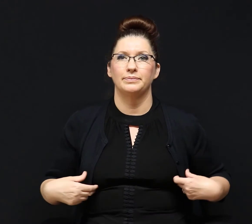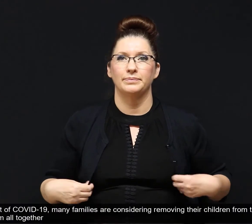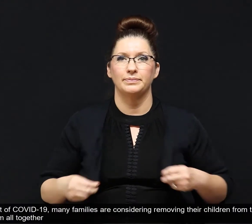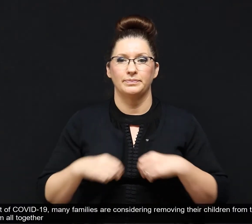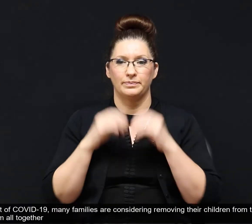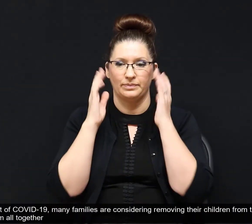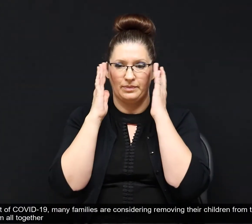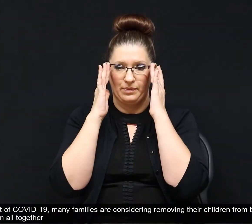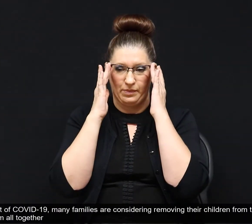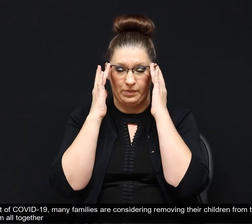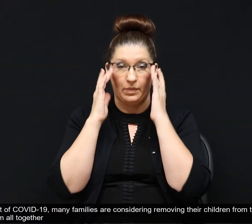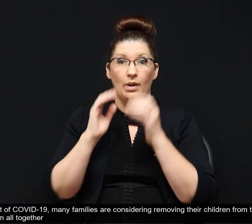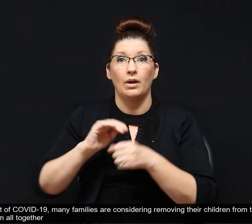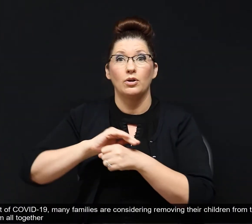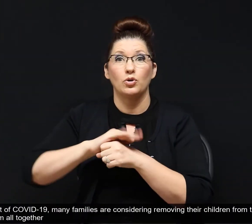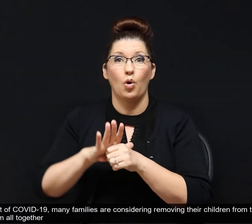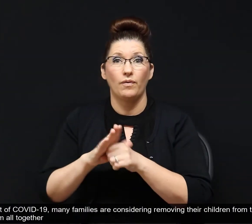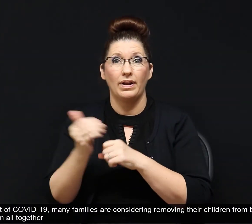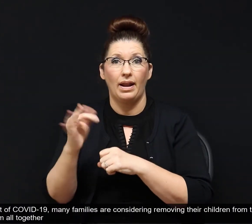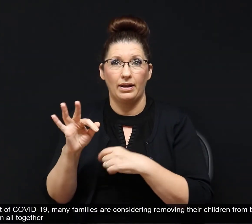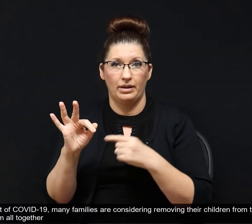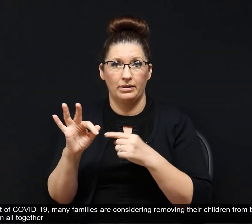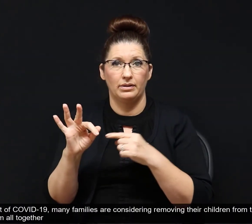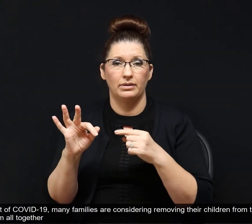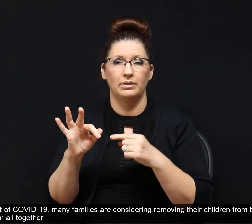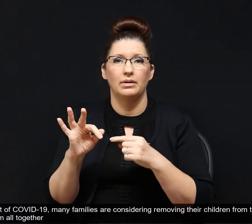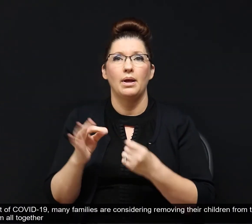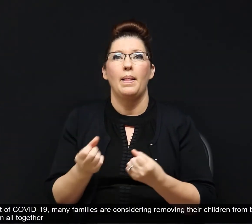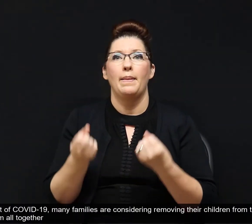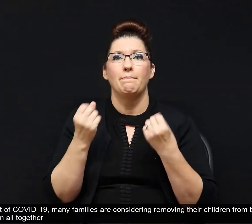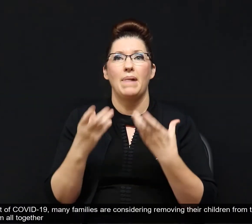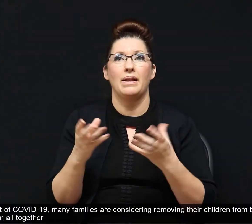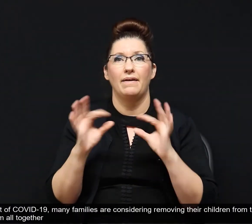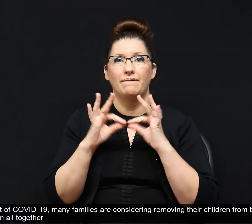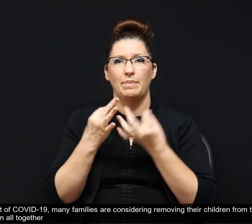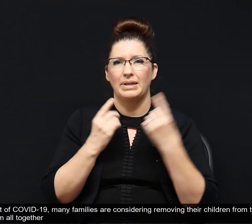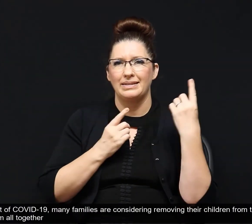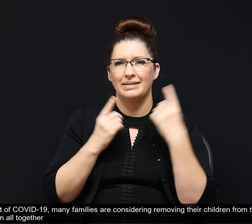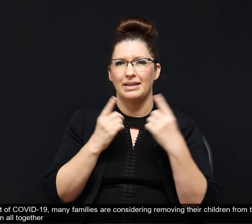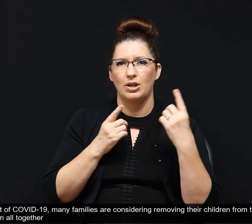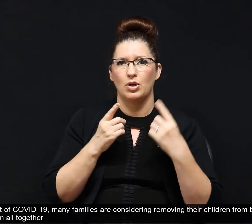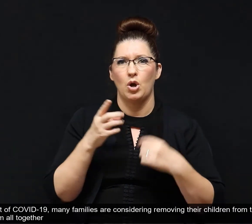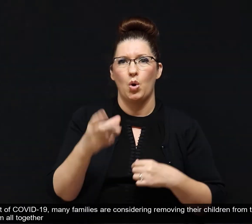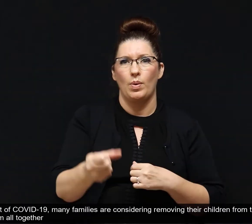In light of COVID-19, many families are considering removing their children from the public school system